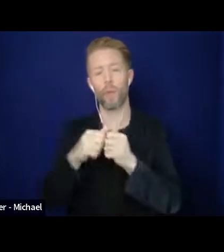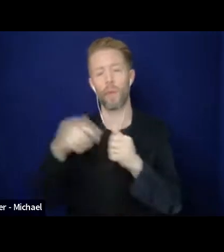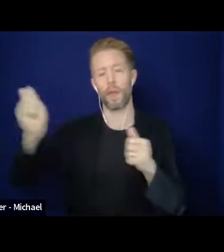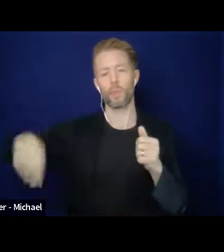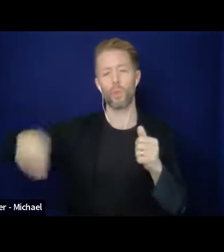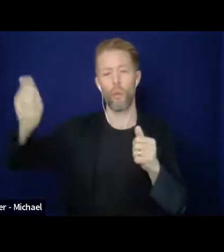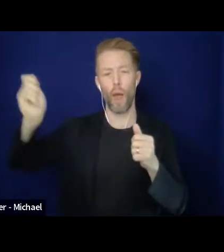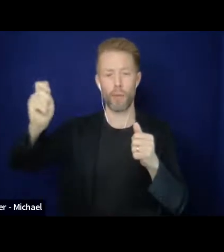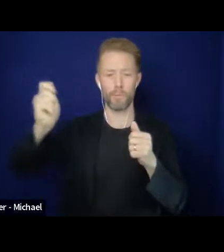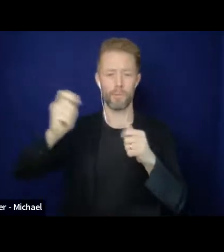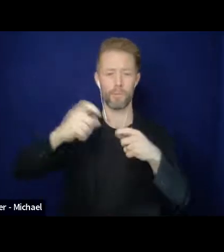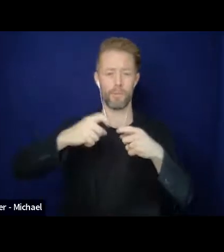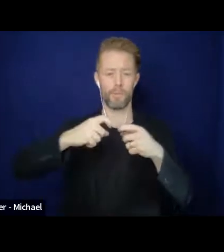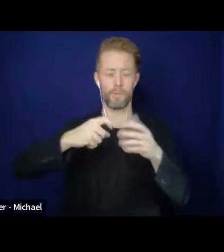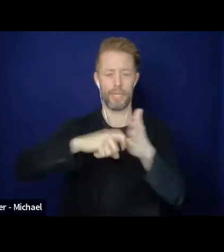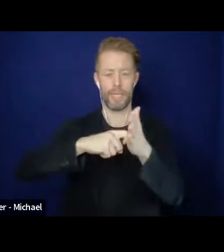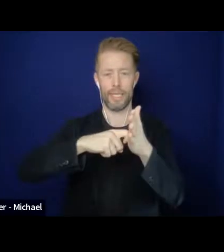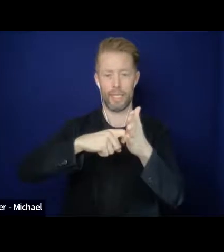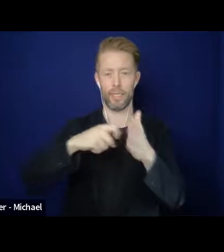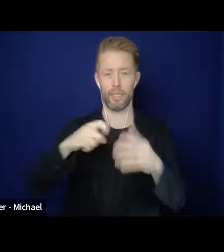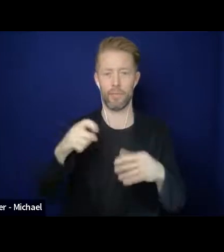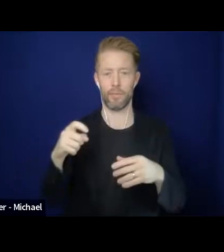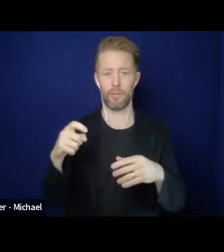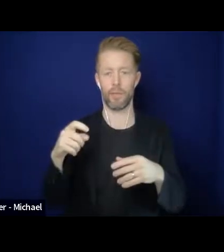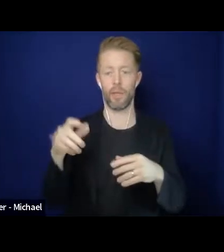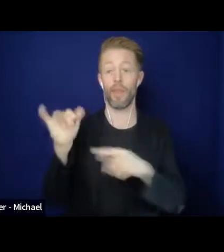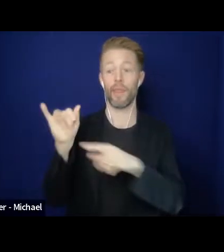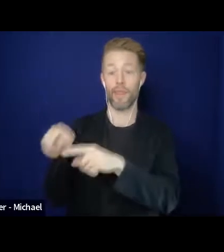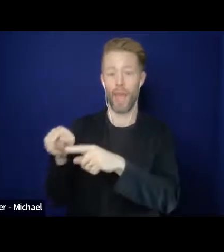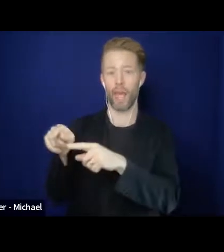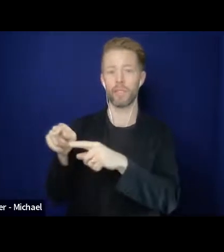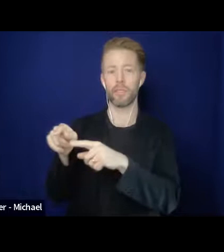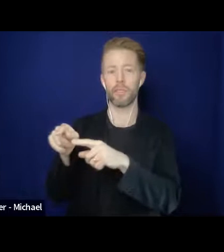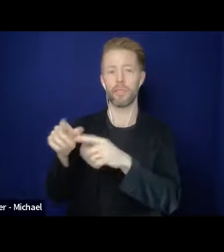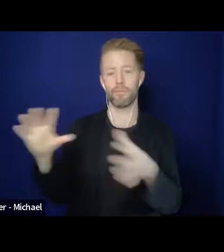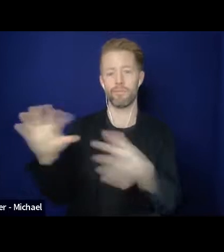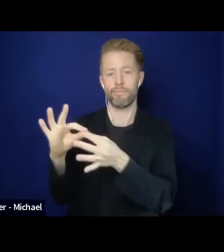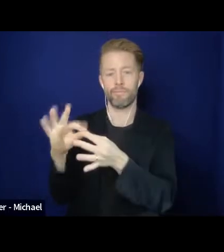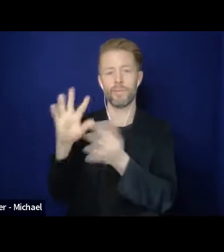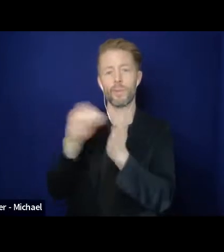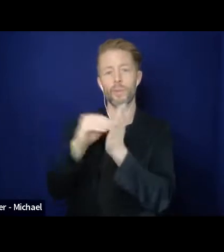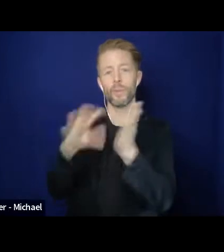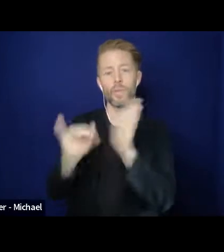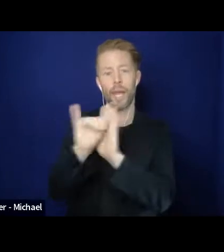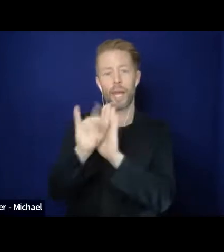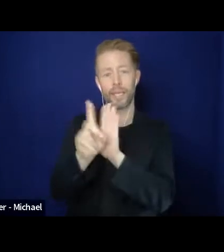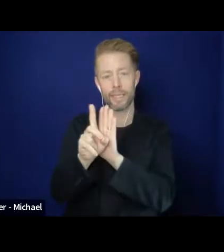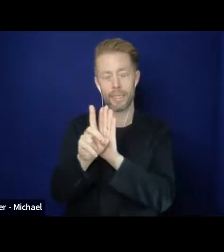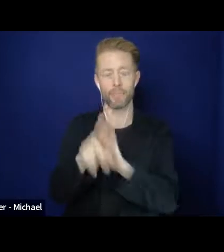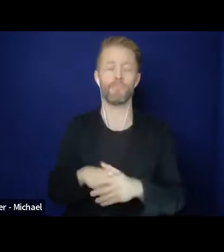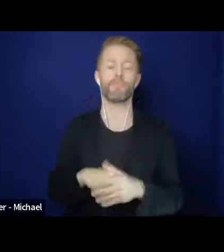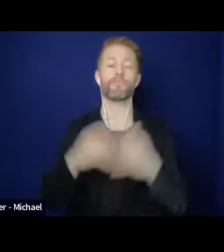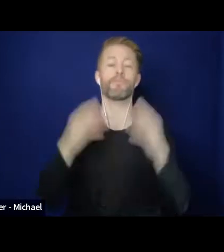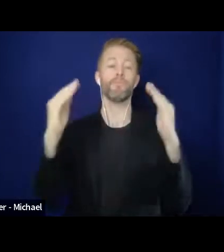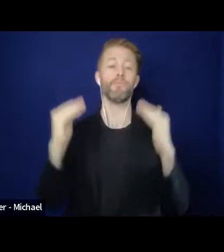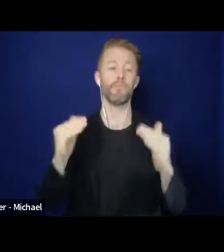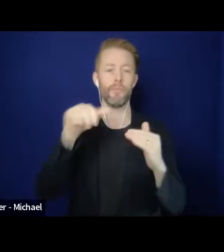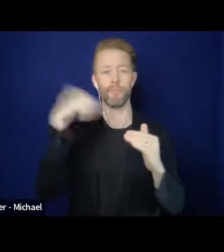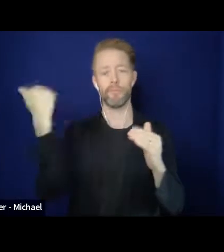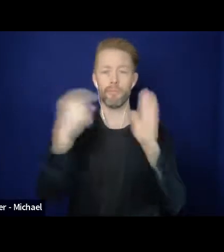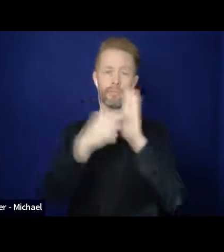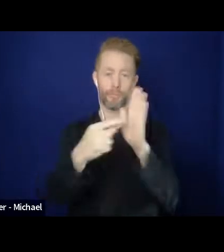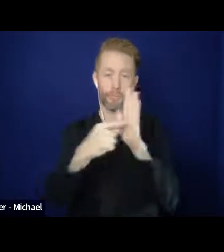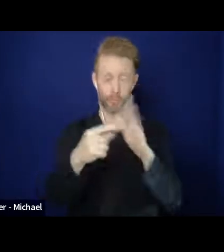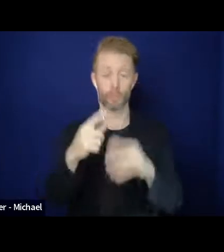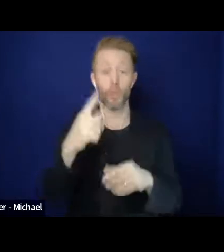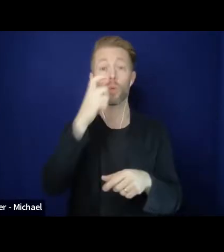that are attached to their student ID cards. We have in warehouse